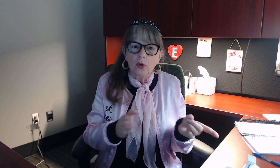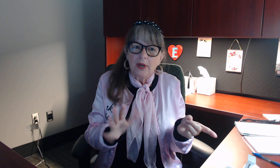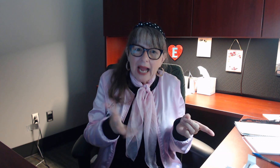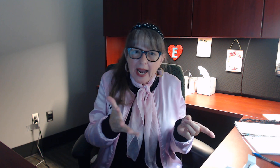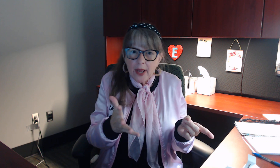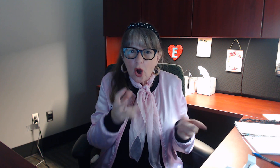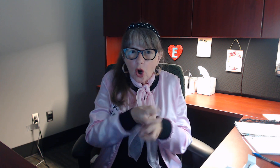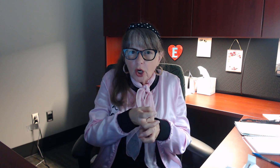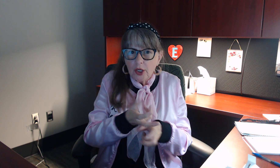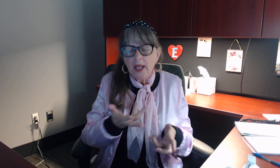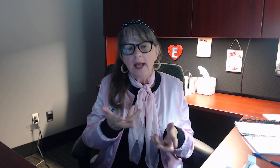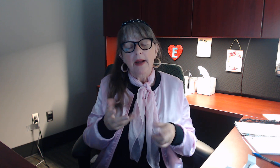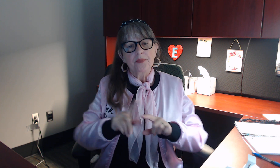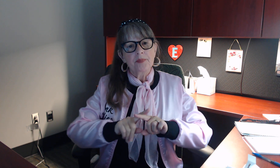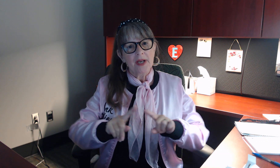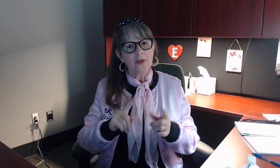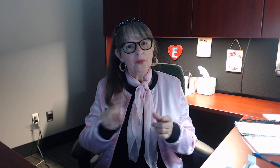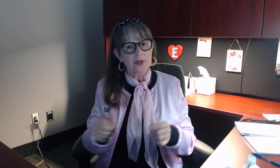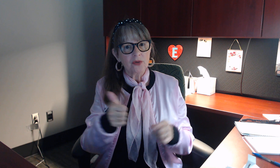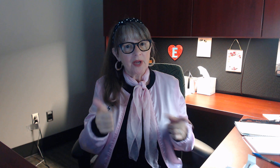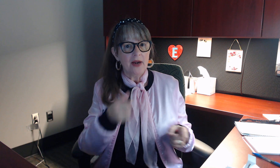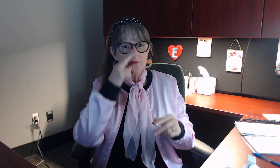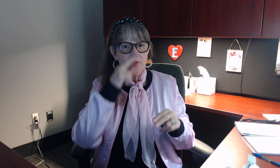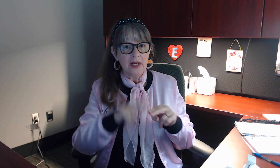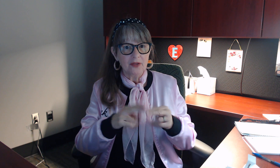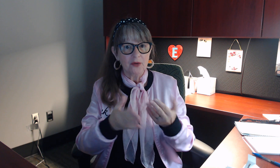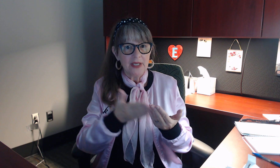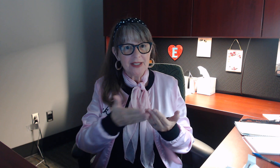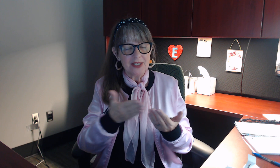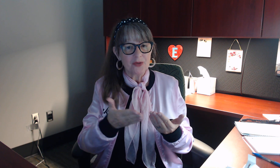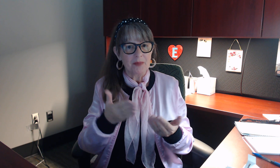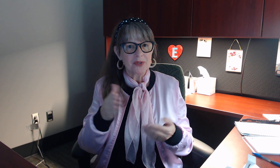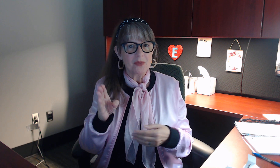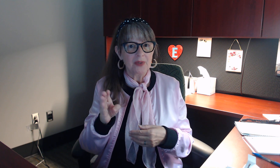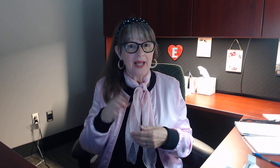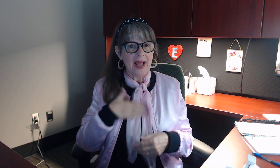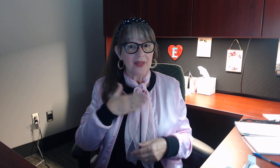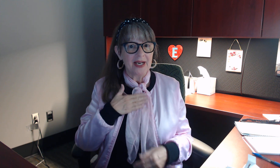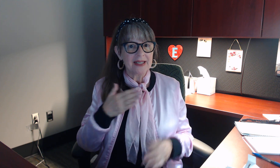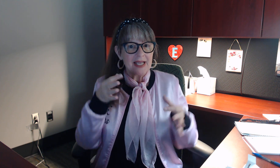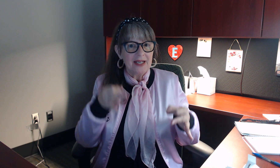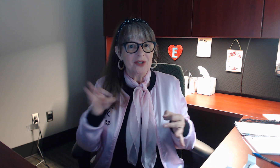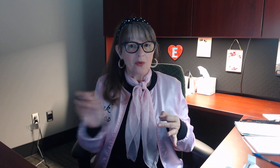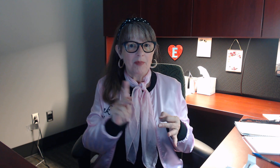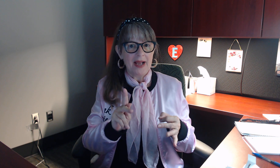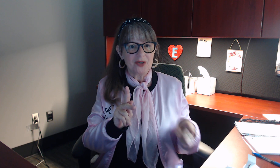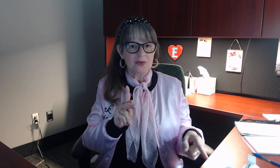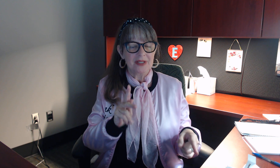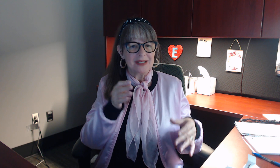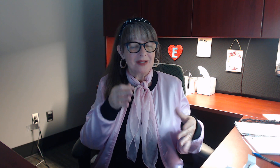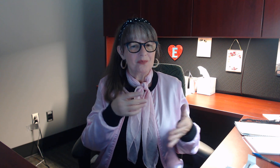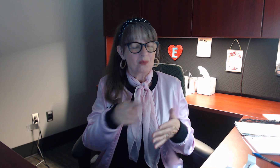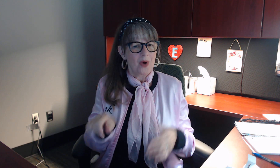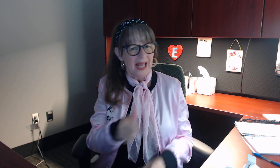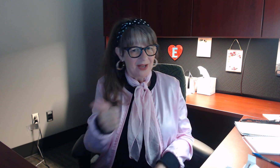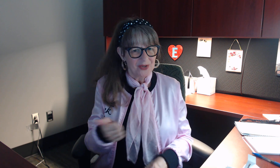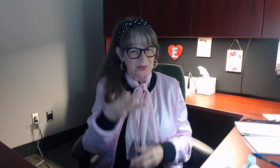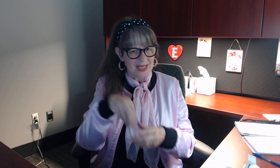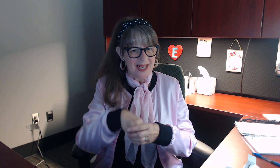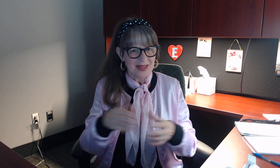kind of hard, but other ones are kind of fun and they're easy. So I'm so glad that I decided to go back to it and to see what else was in the